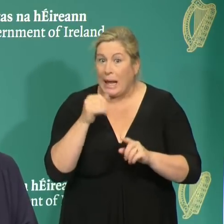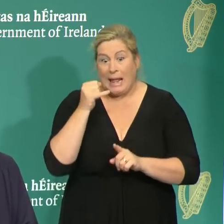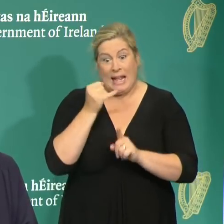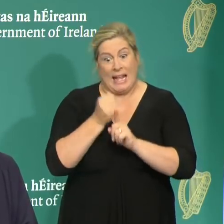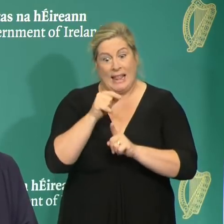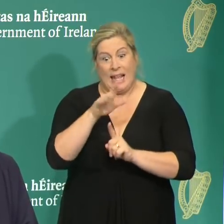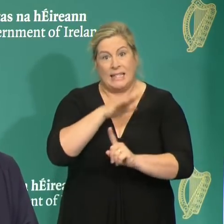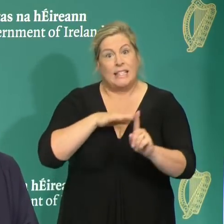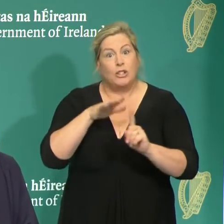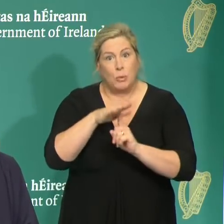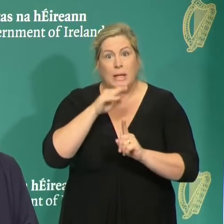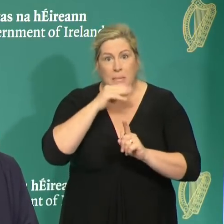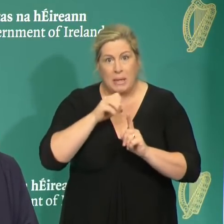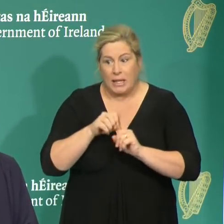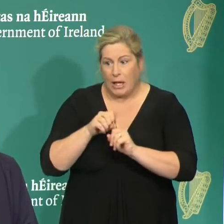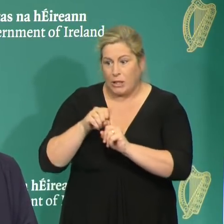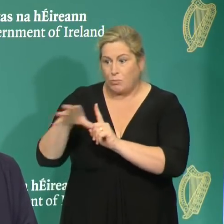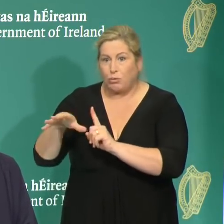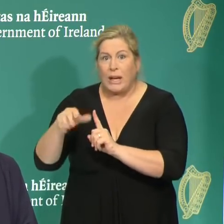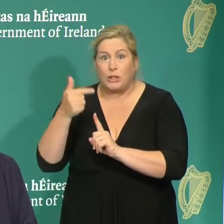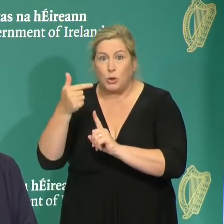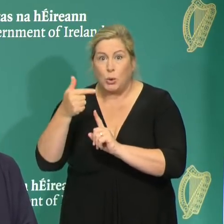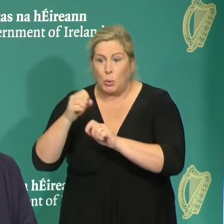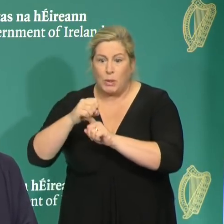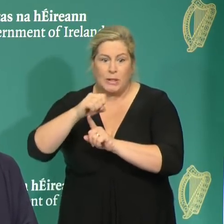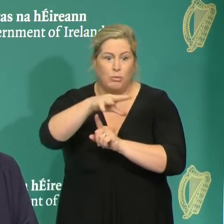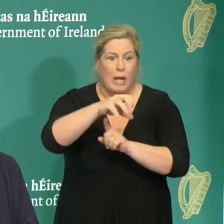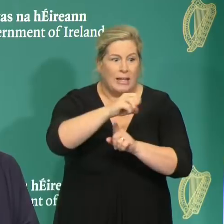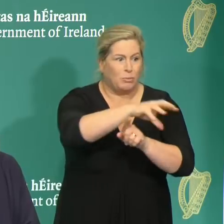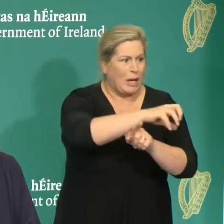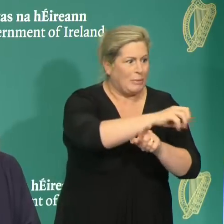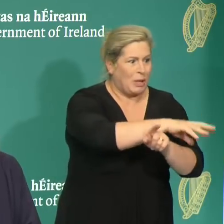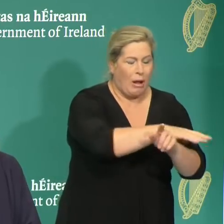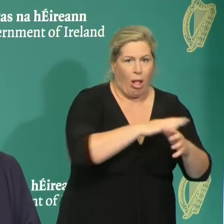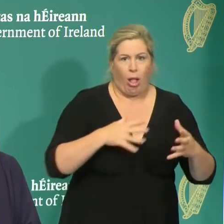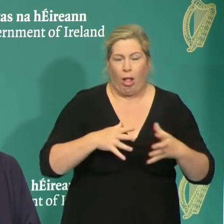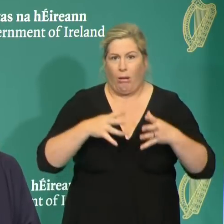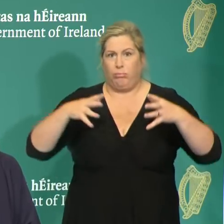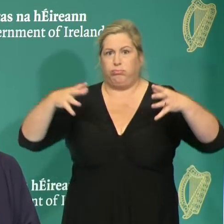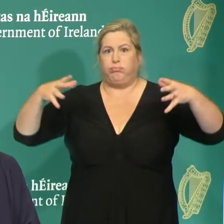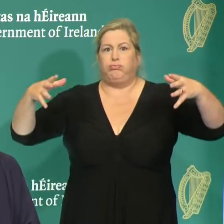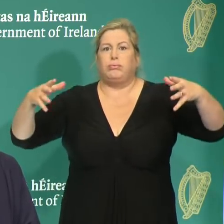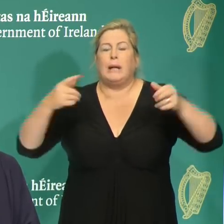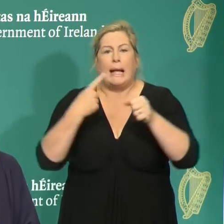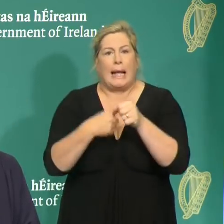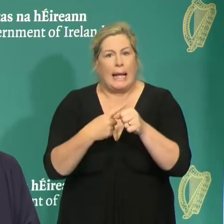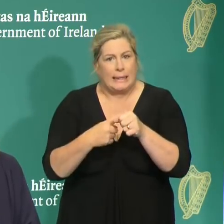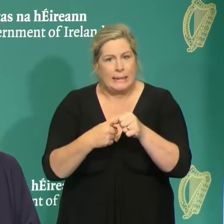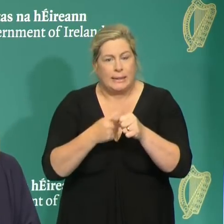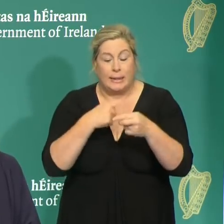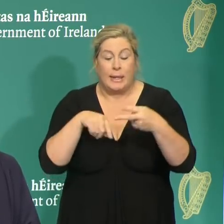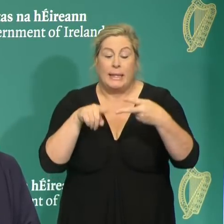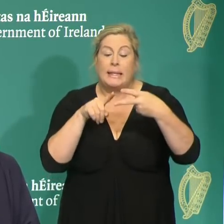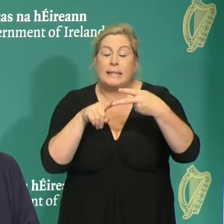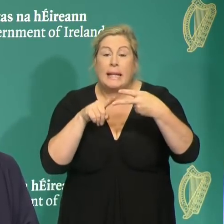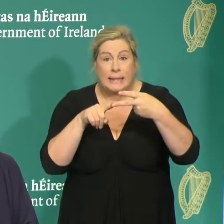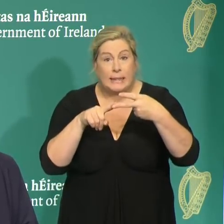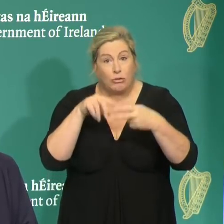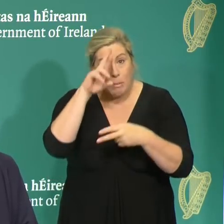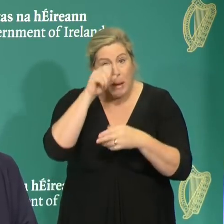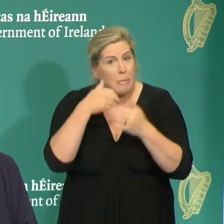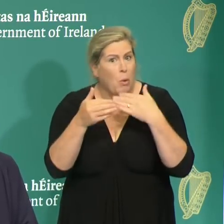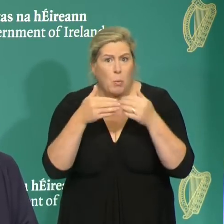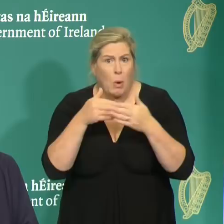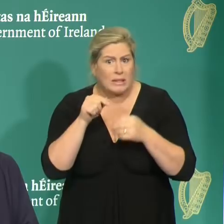the disease starts to take hold again. The second thing we have to remember is how silent this